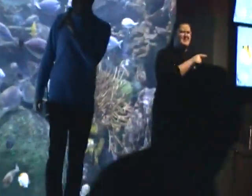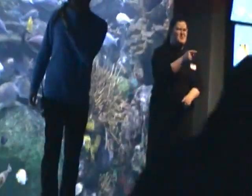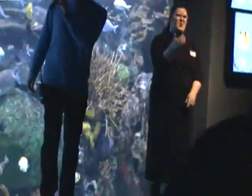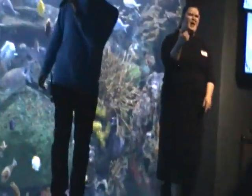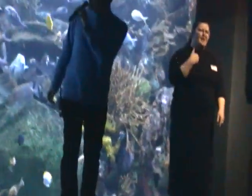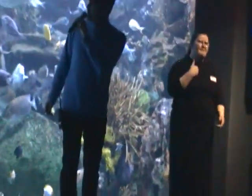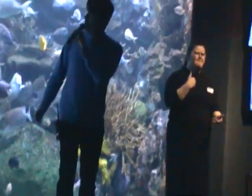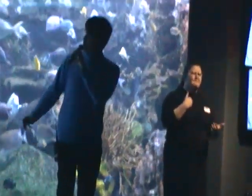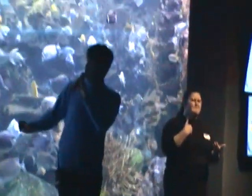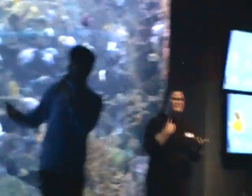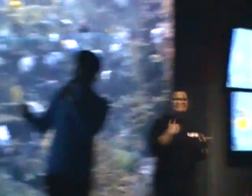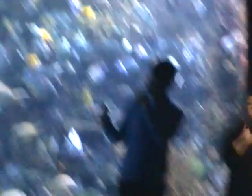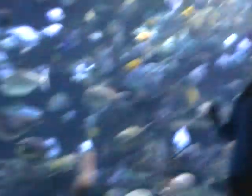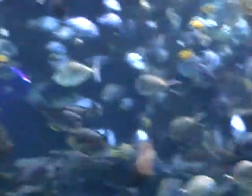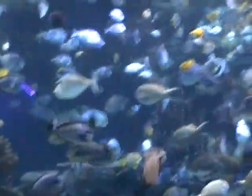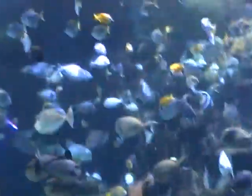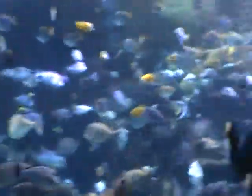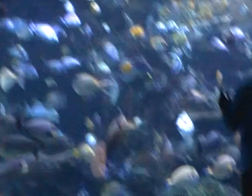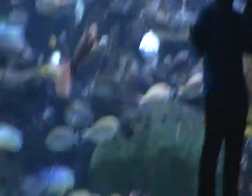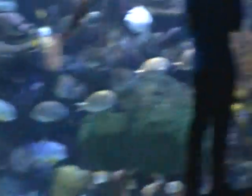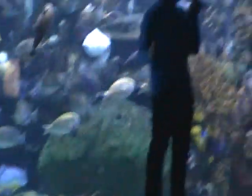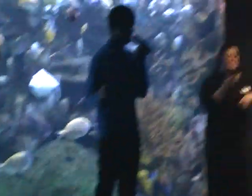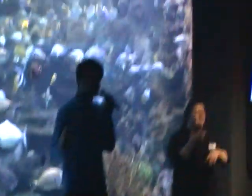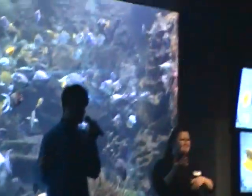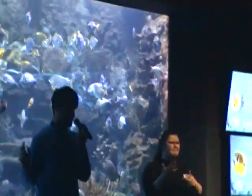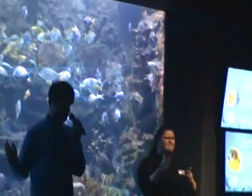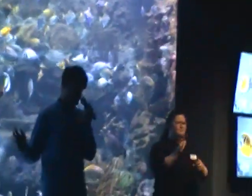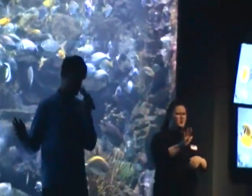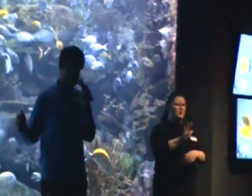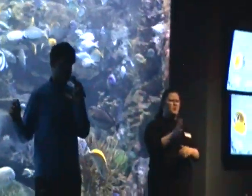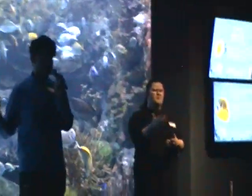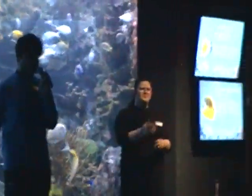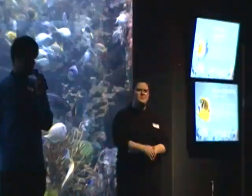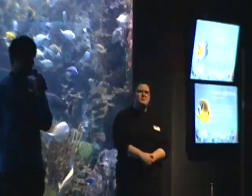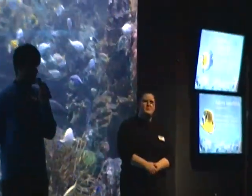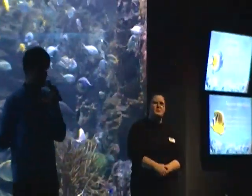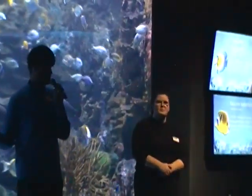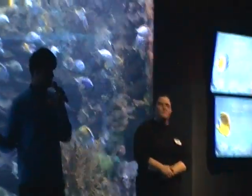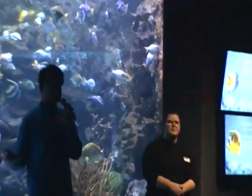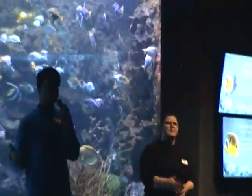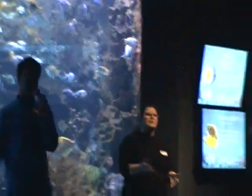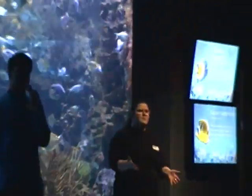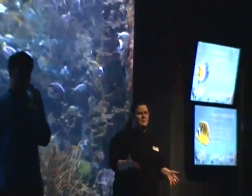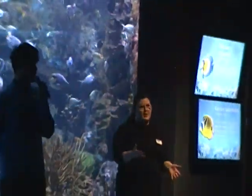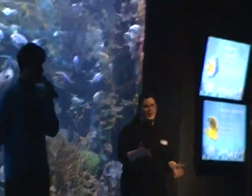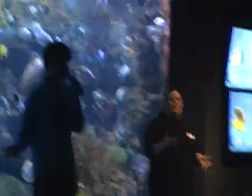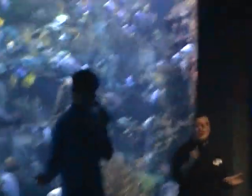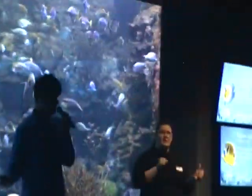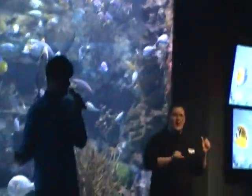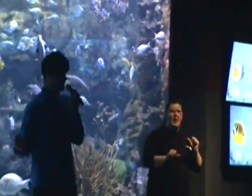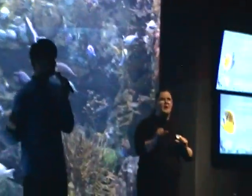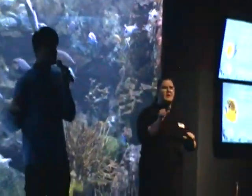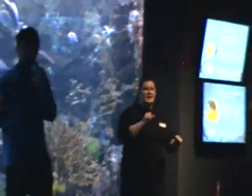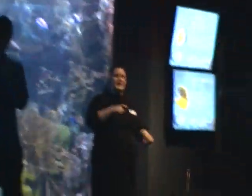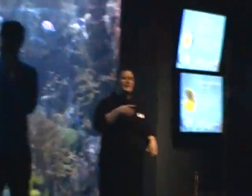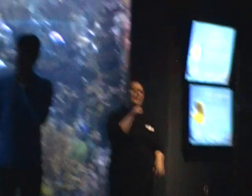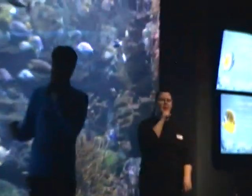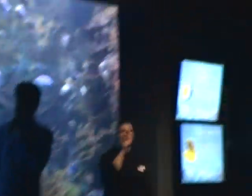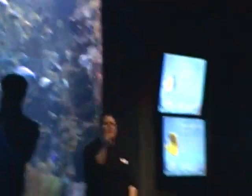my favorites in here. One thing you're going to notice is scientists really like to name animals after other